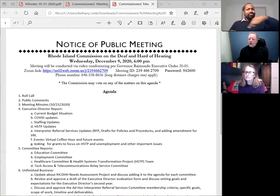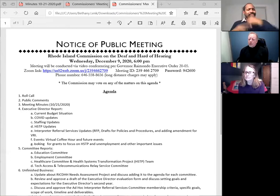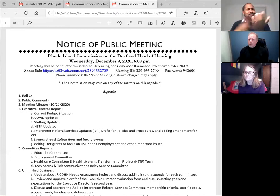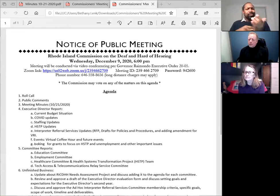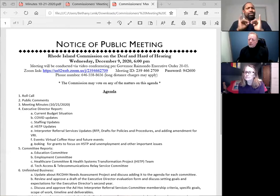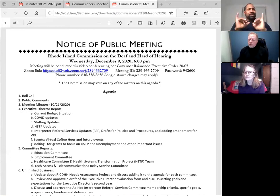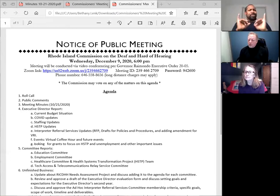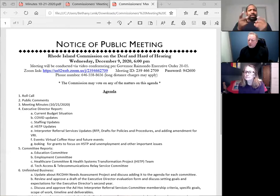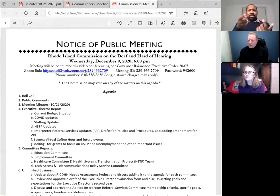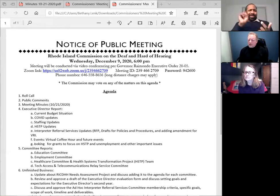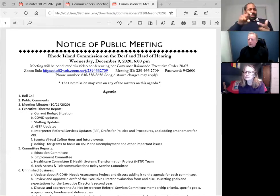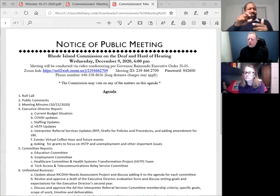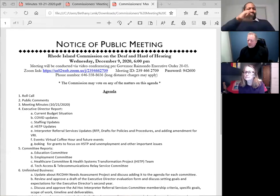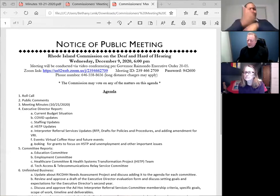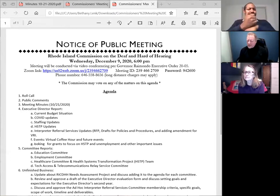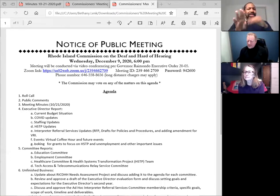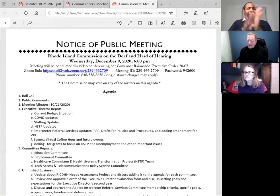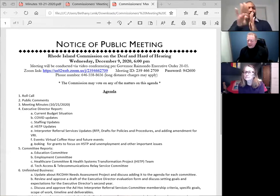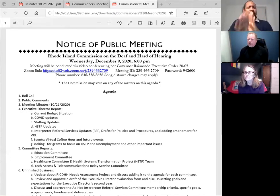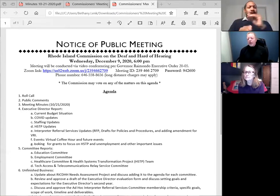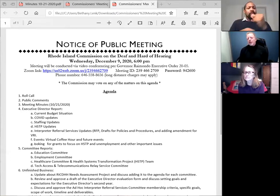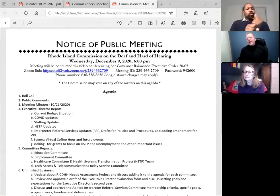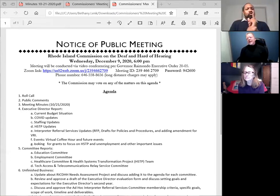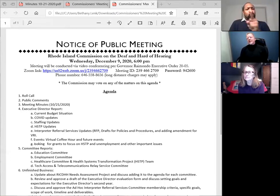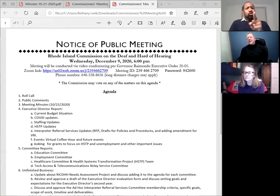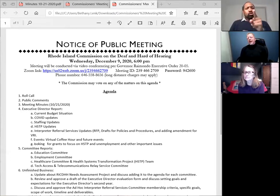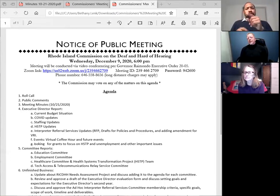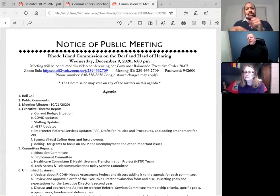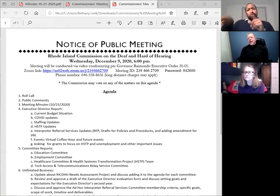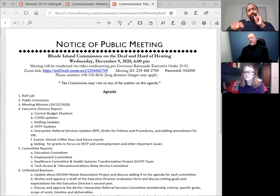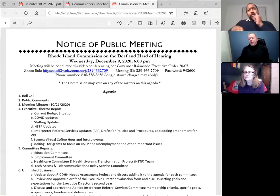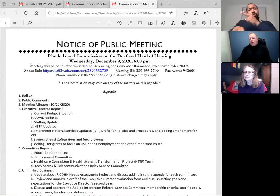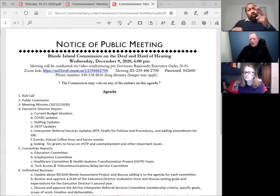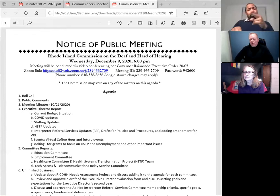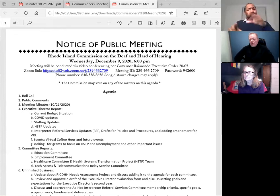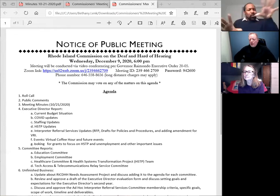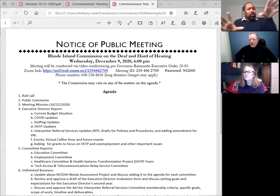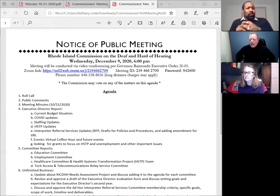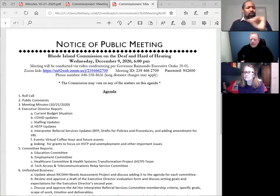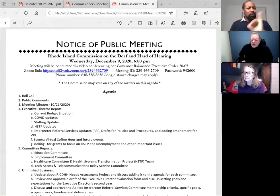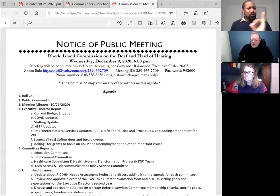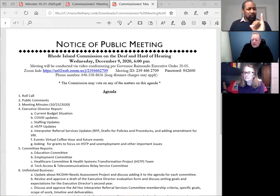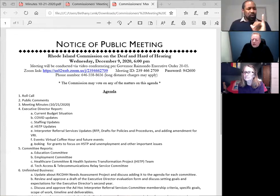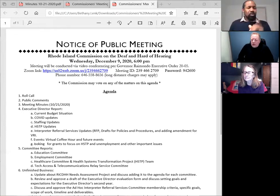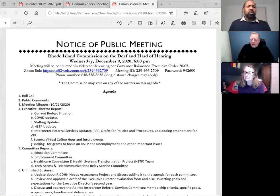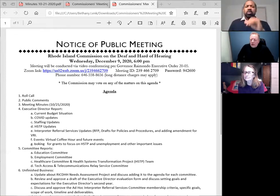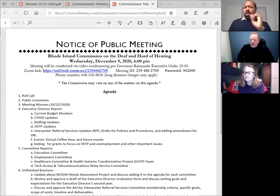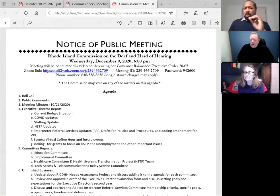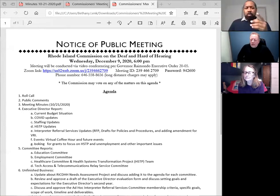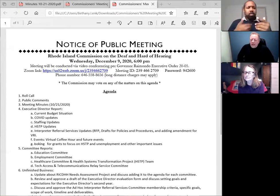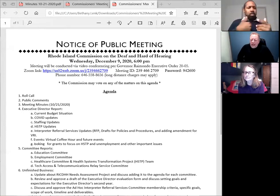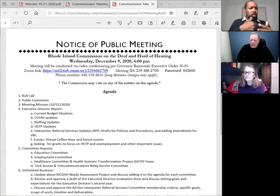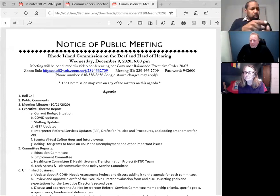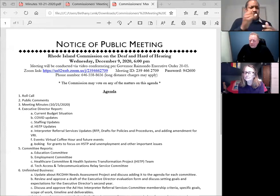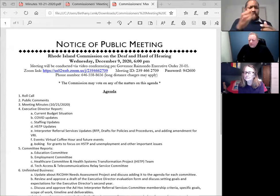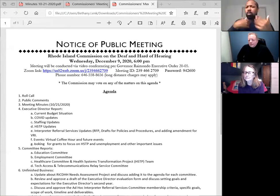the process would look like. So we were discussing that, because we need to develop some type of protocol, how that's going to